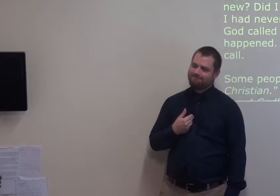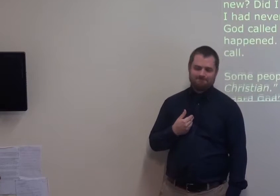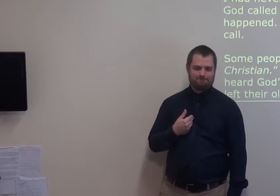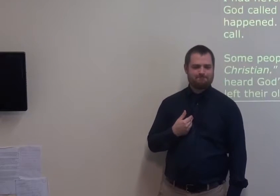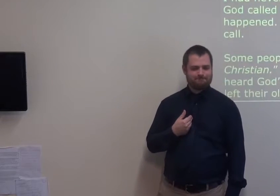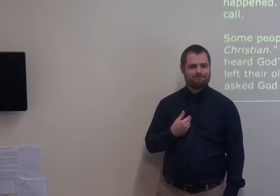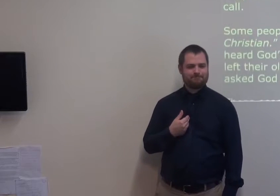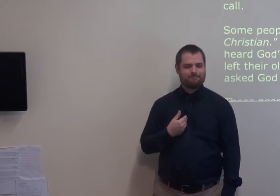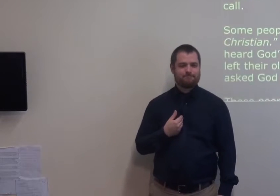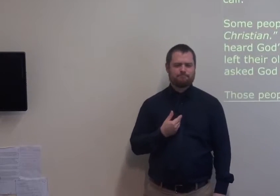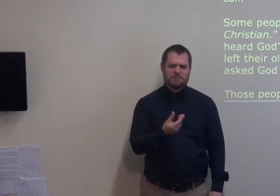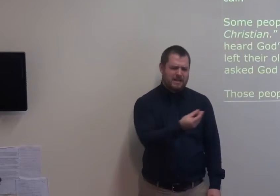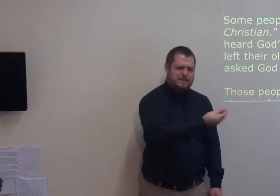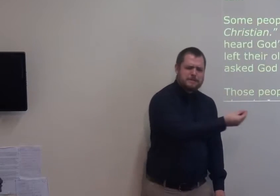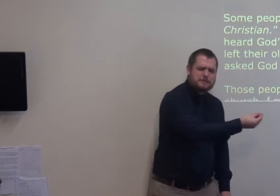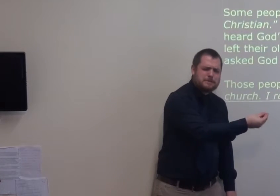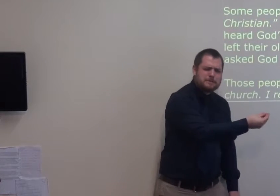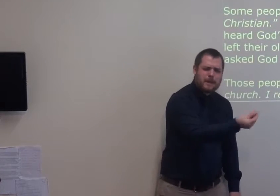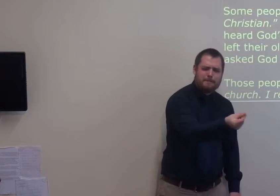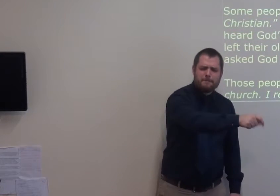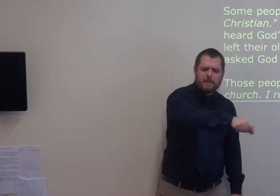Some people say, I am a Christian,